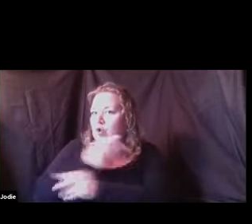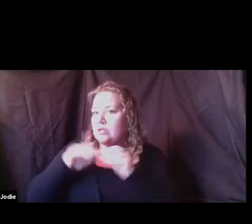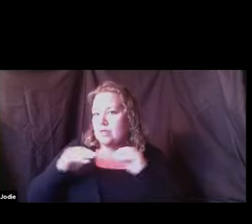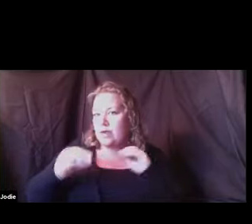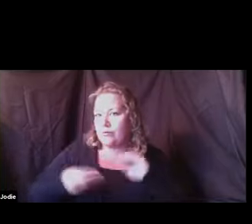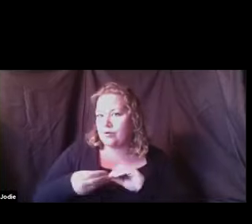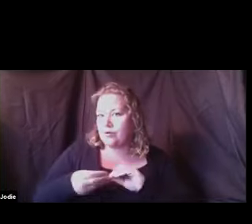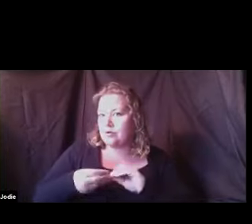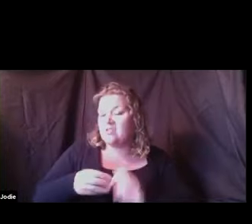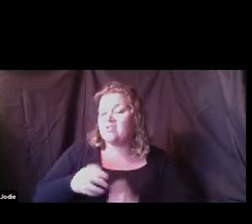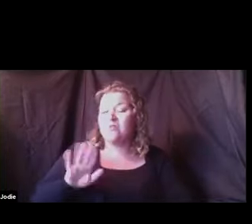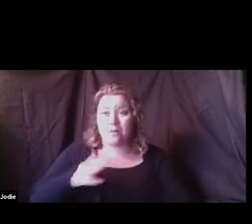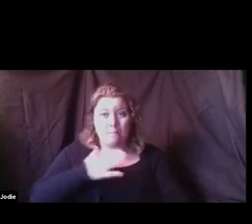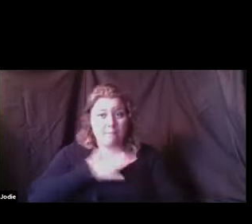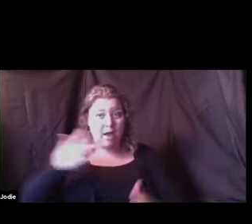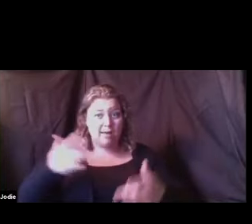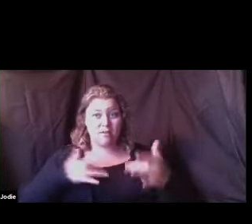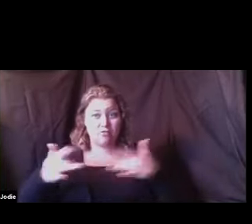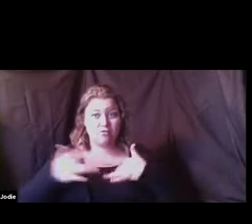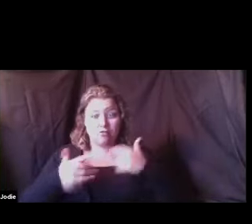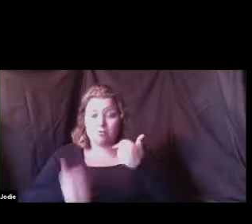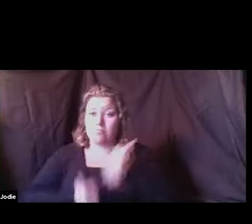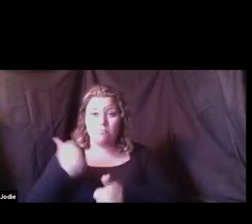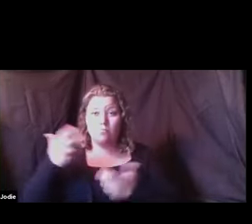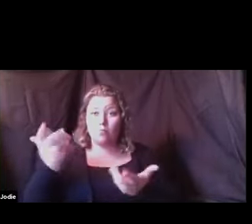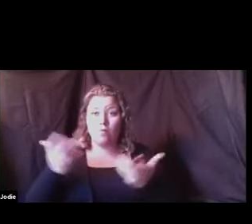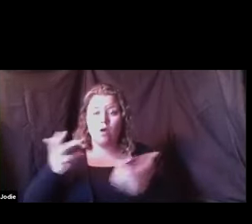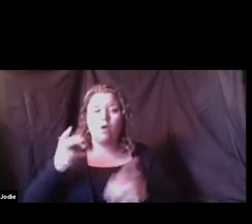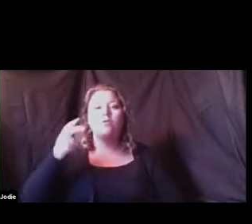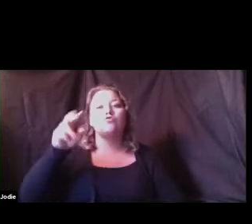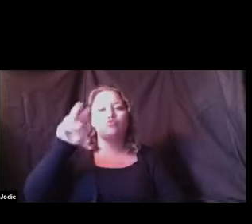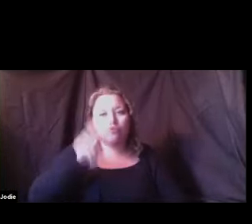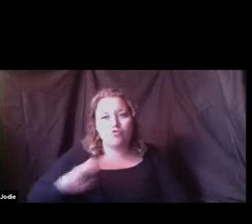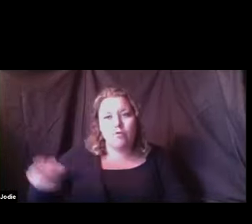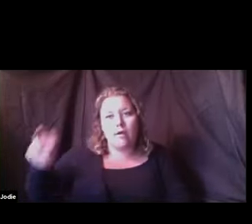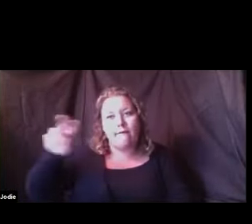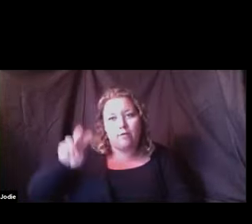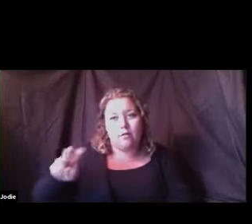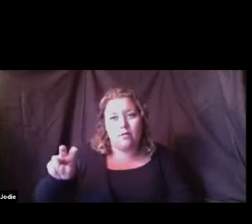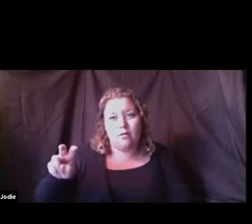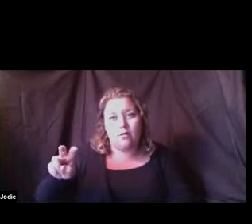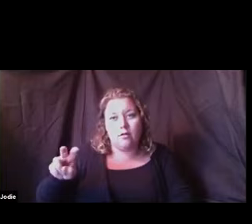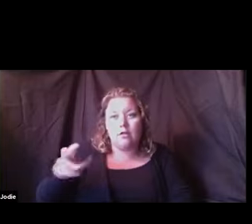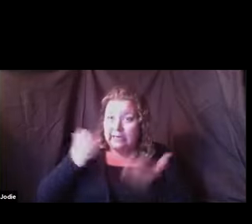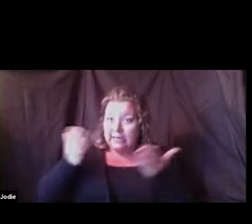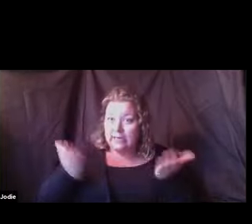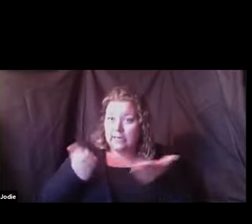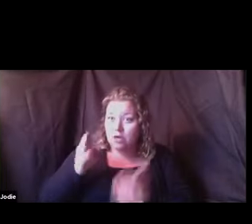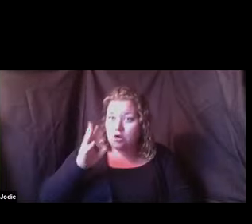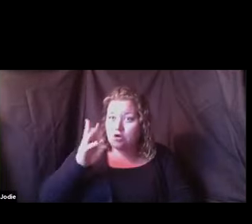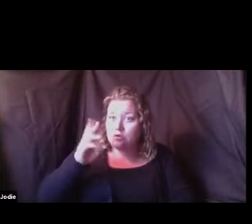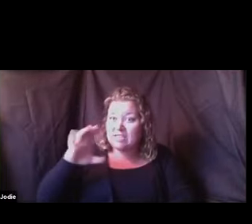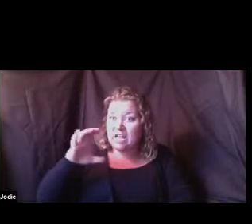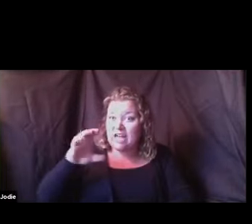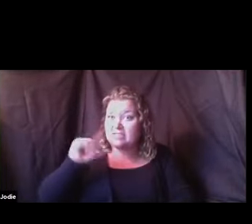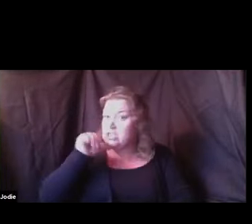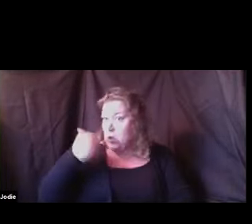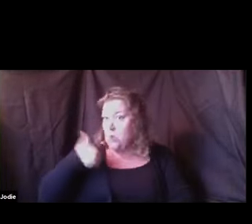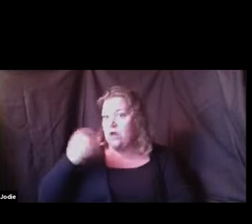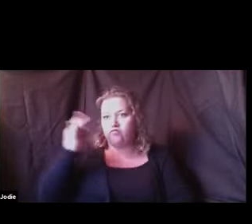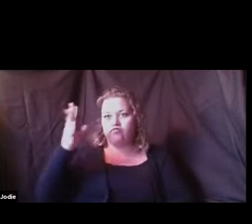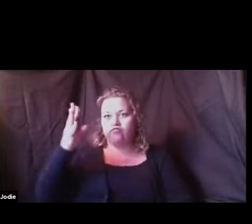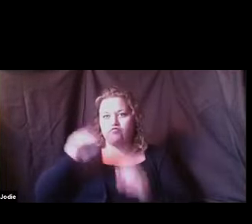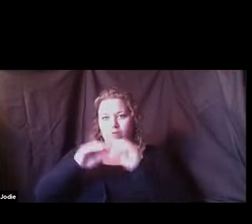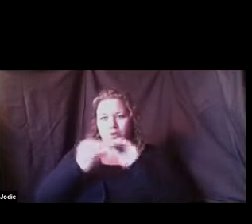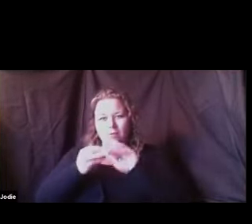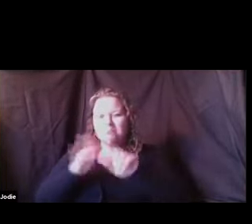about travel. We don't have a lot of disease here. We have some, and the risk is here,